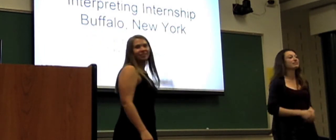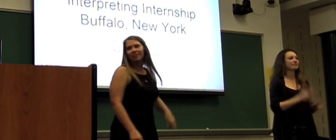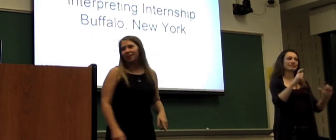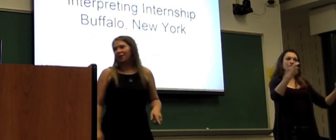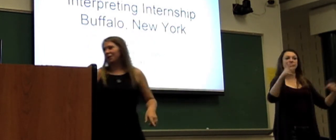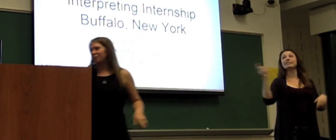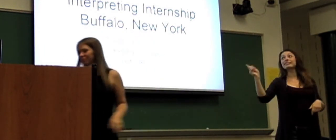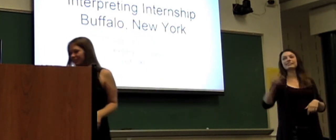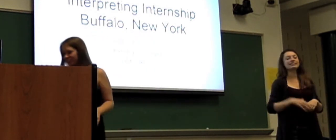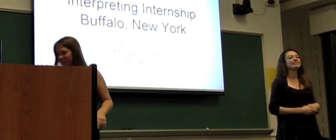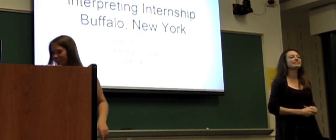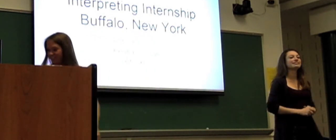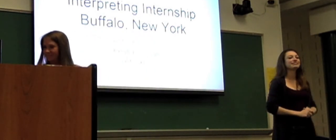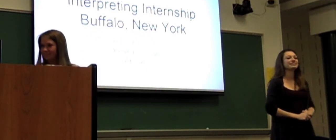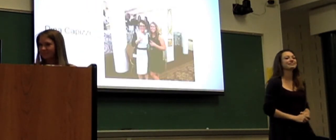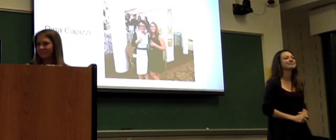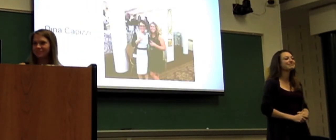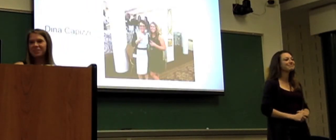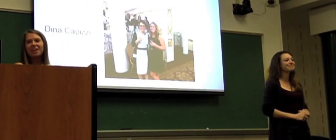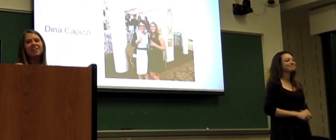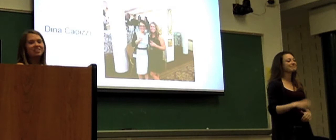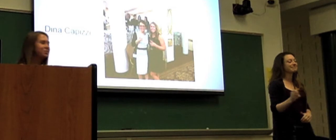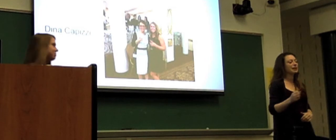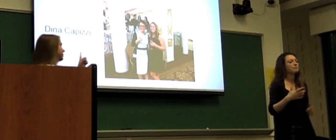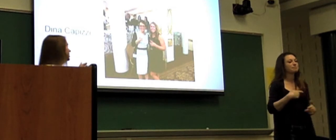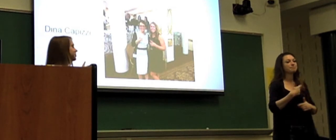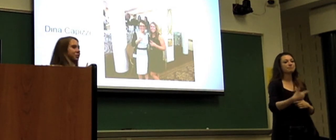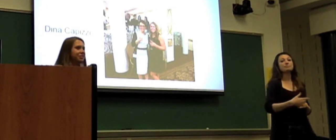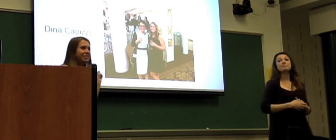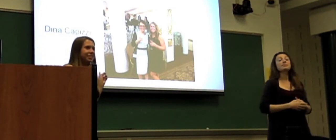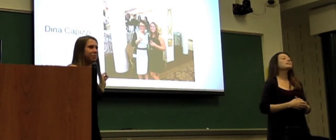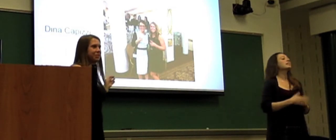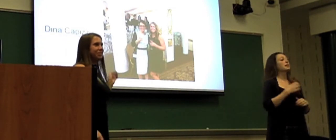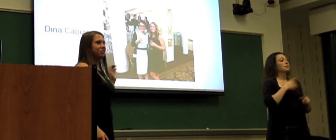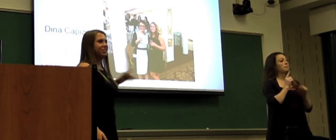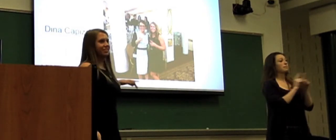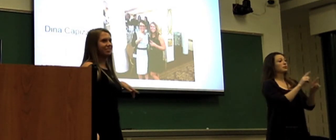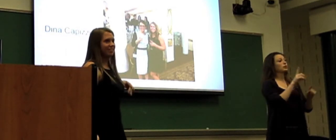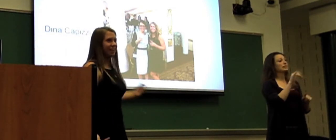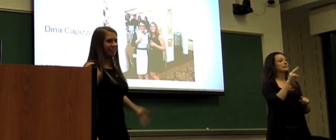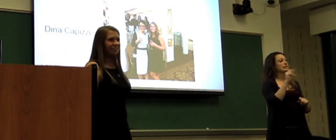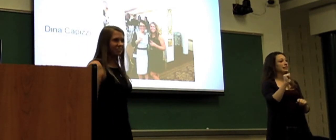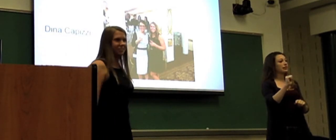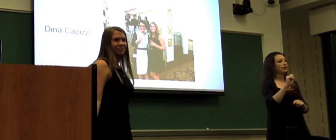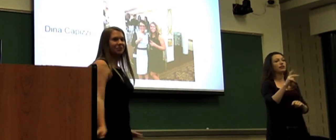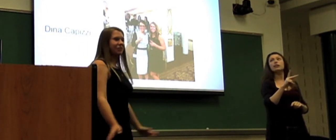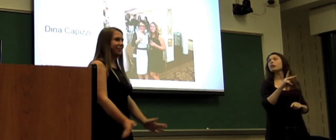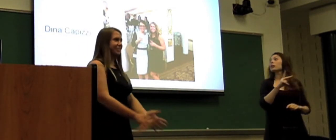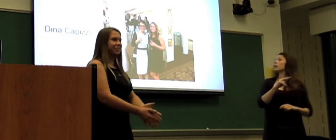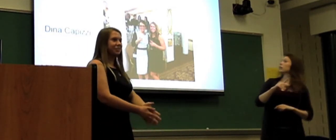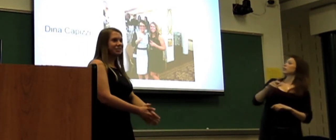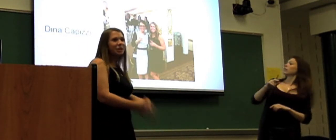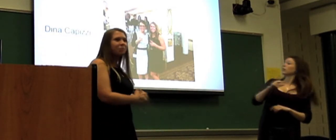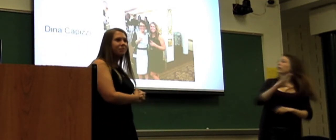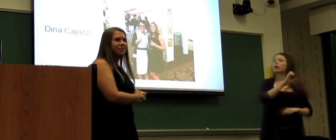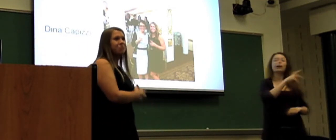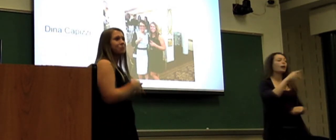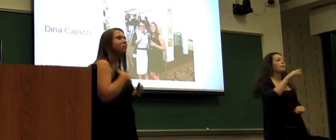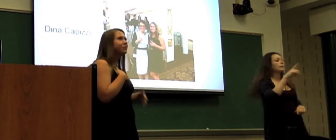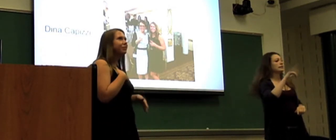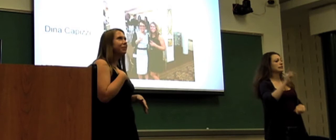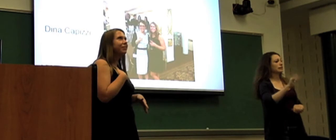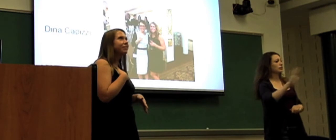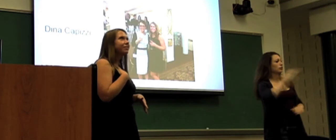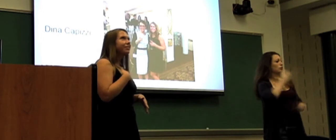big. Yeah. This is my mentor, Dina Capizzi. She is not here. My daughter has lacrosse game. That's